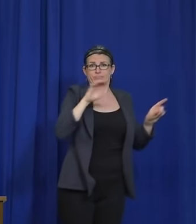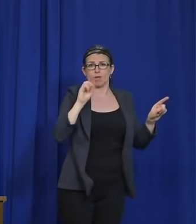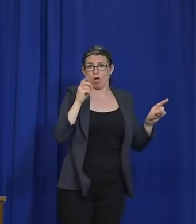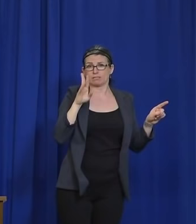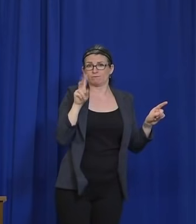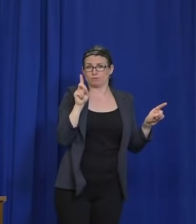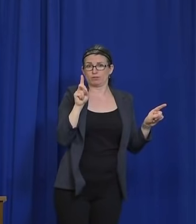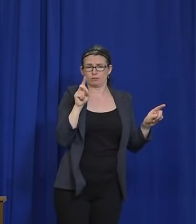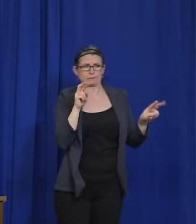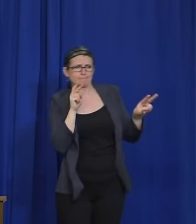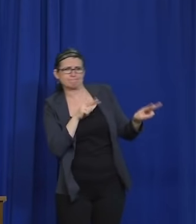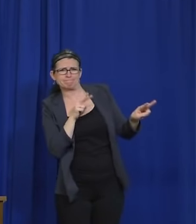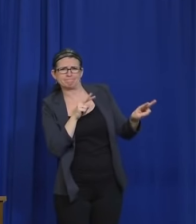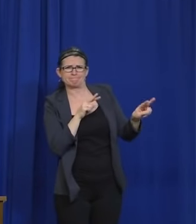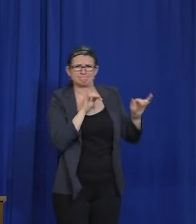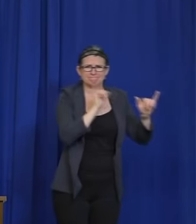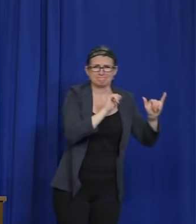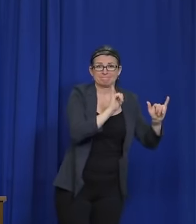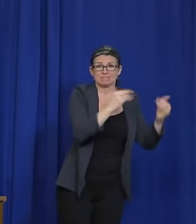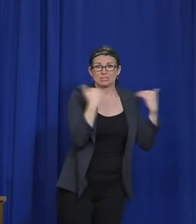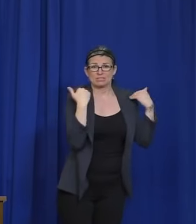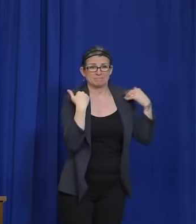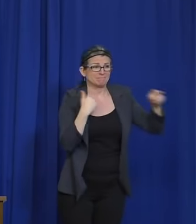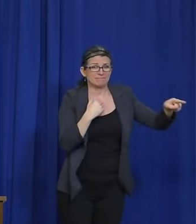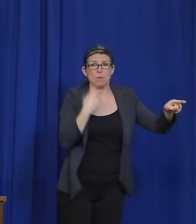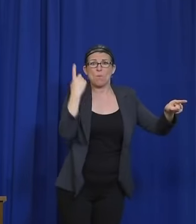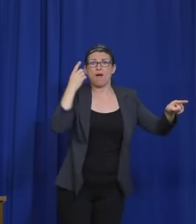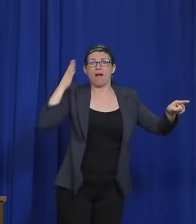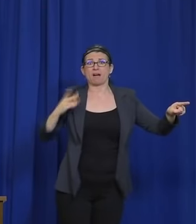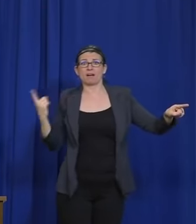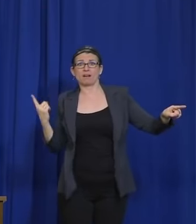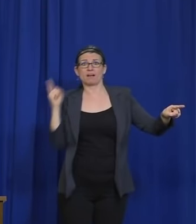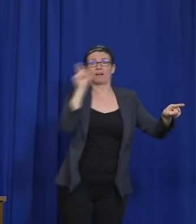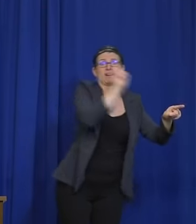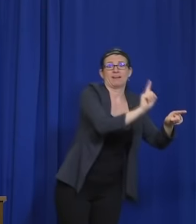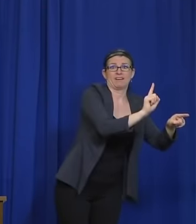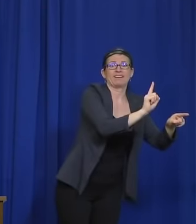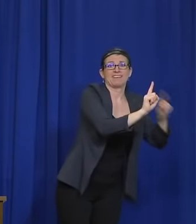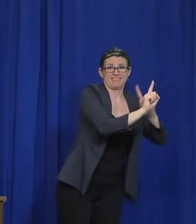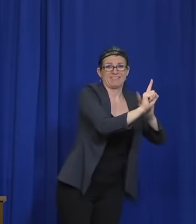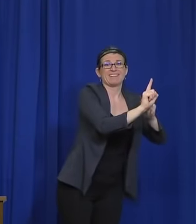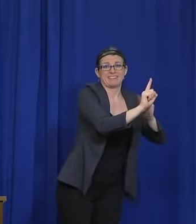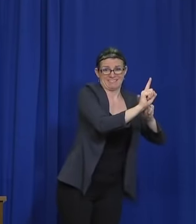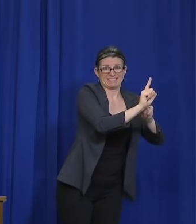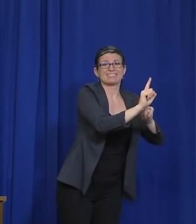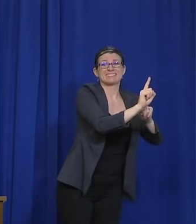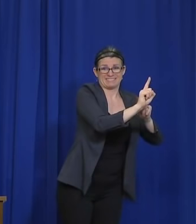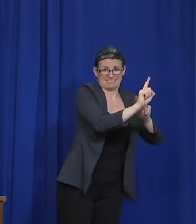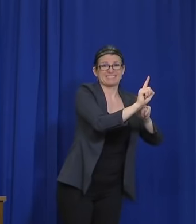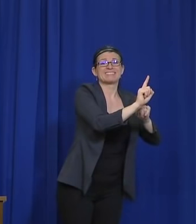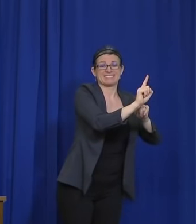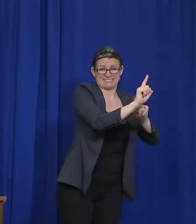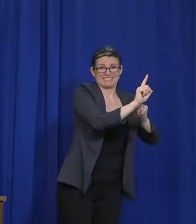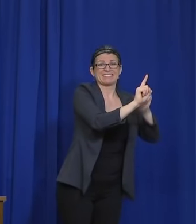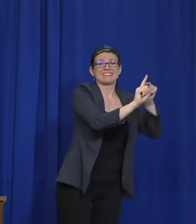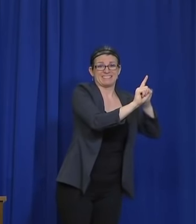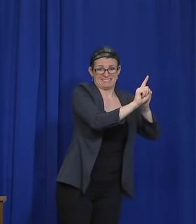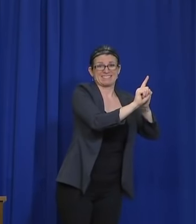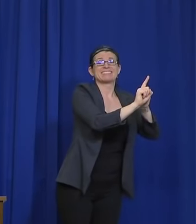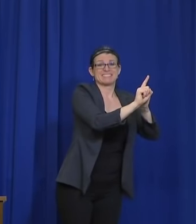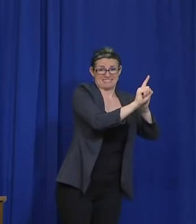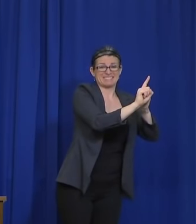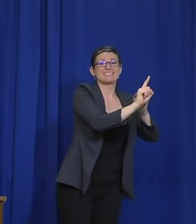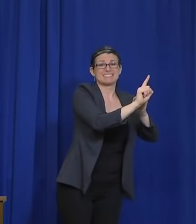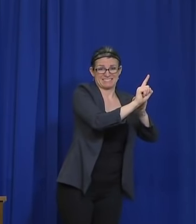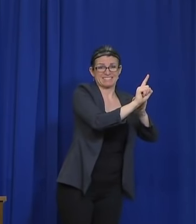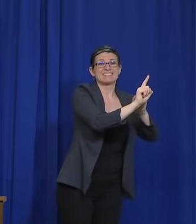caution to test. And of the 96 people, residents and staff, who were tested at the Sullivan Gym